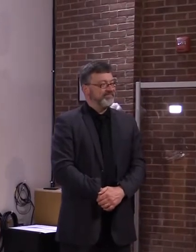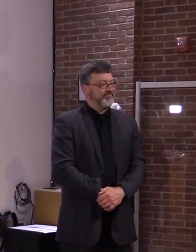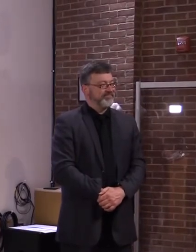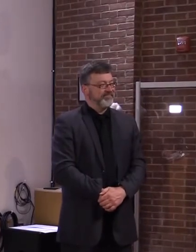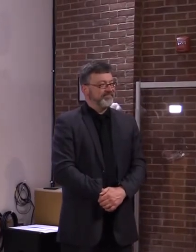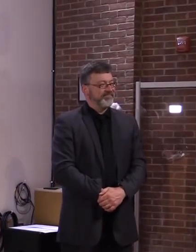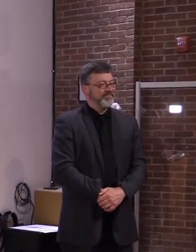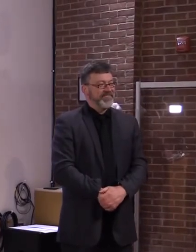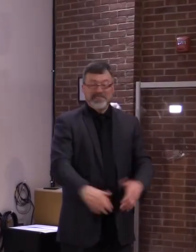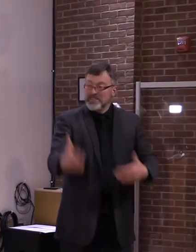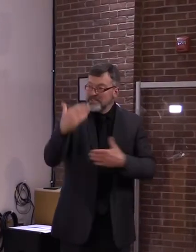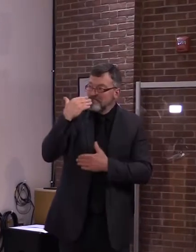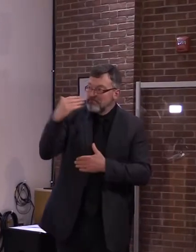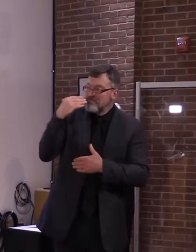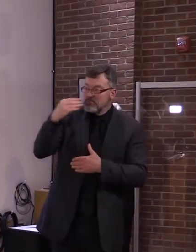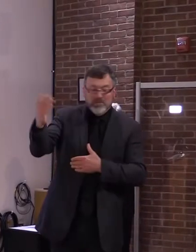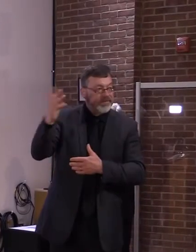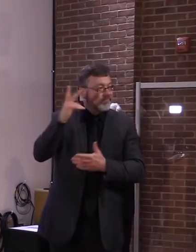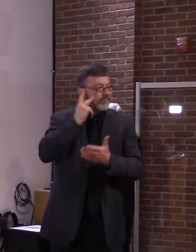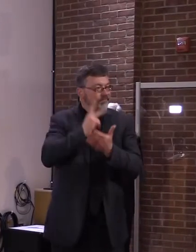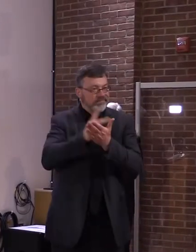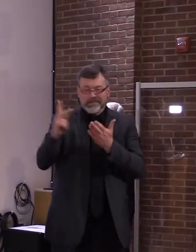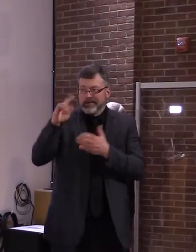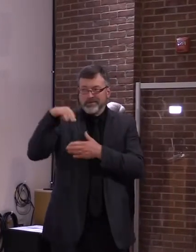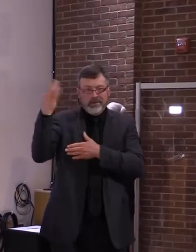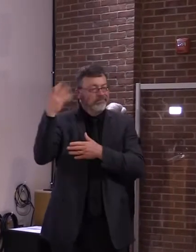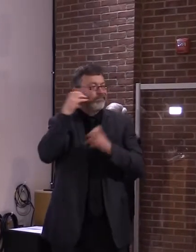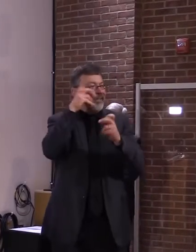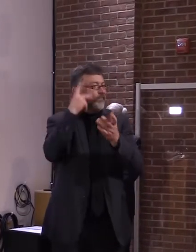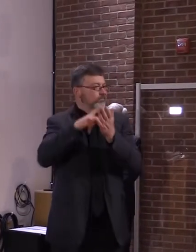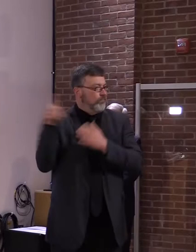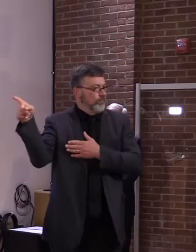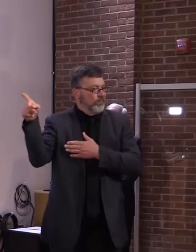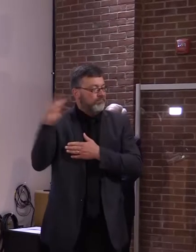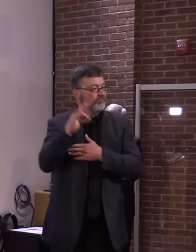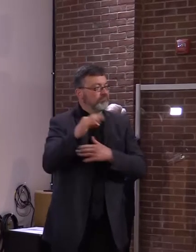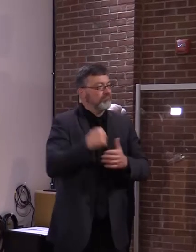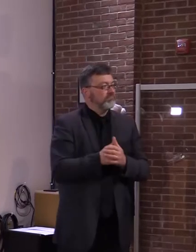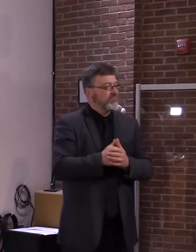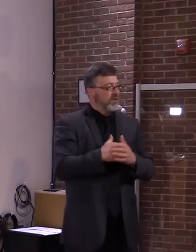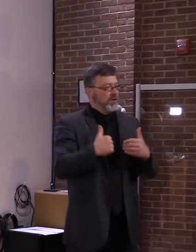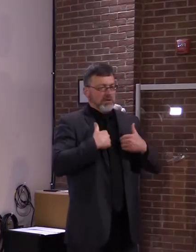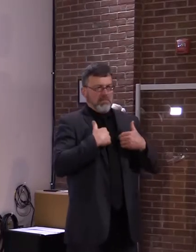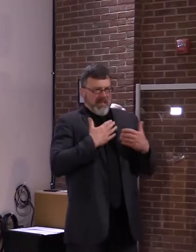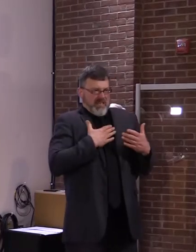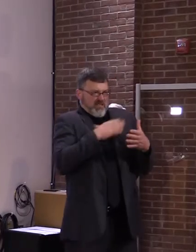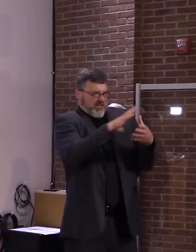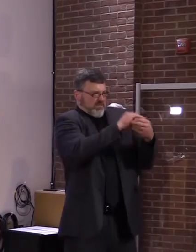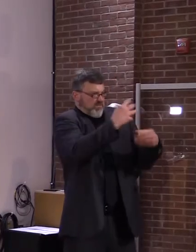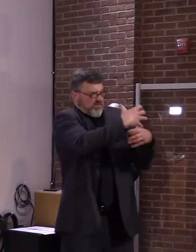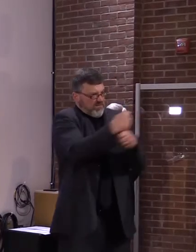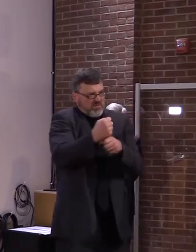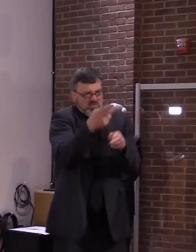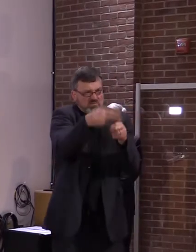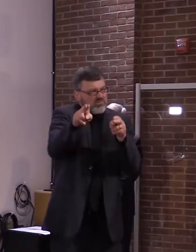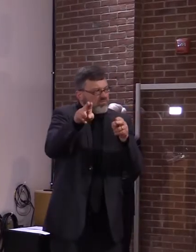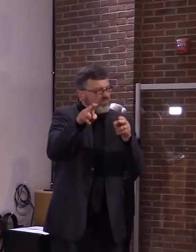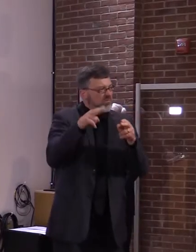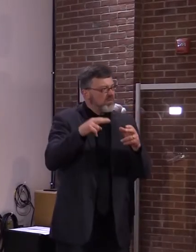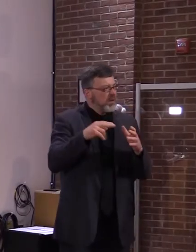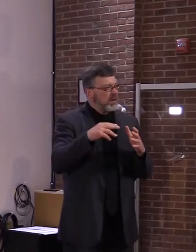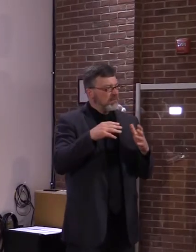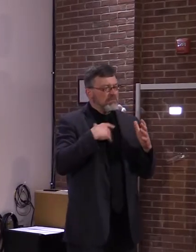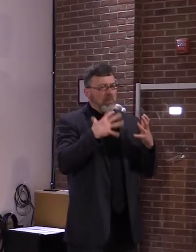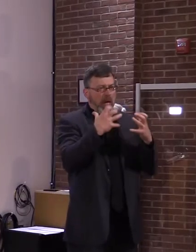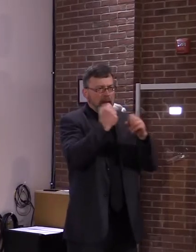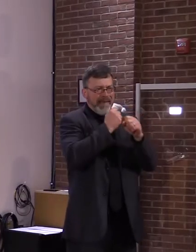Thanks, Secretary French. I'll try to keep my update brief today, but I do have a few important points I'd like to touch on.